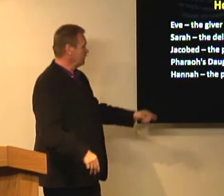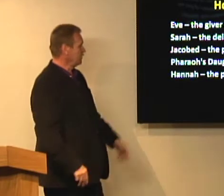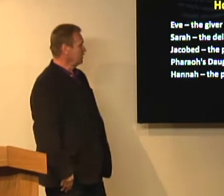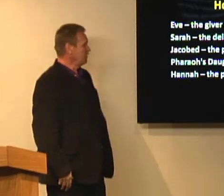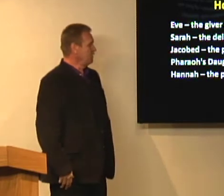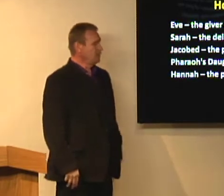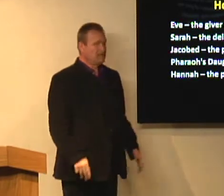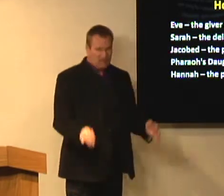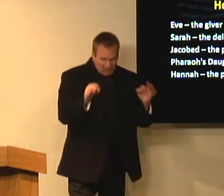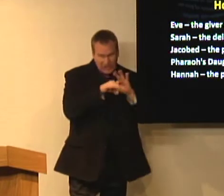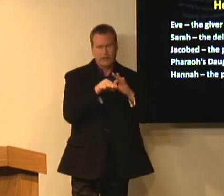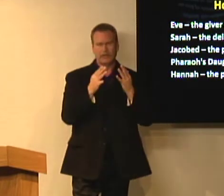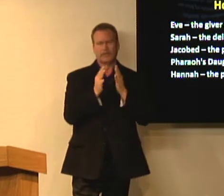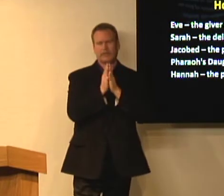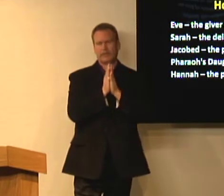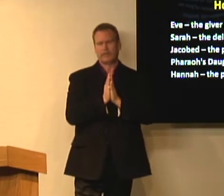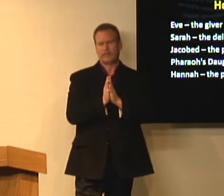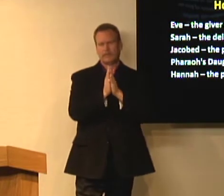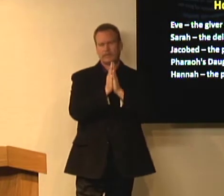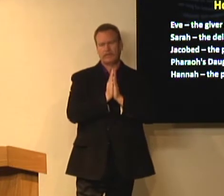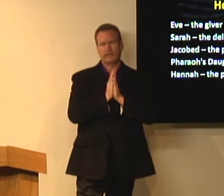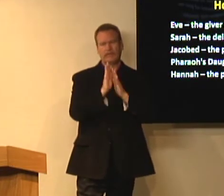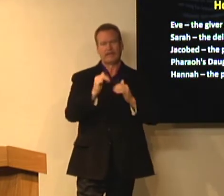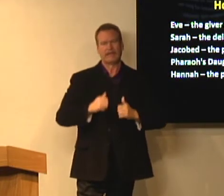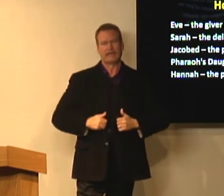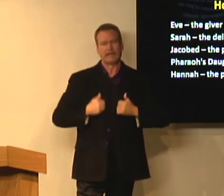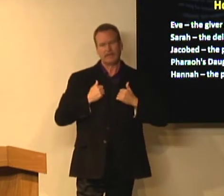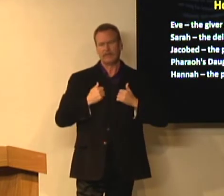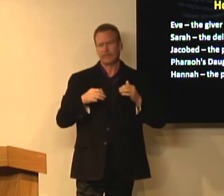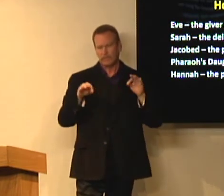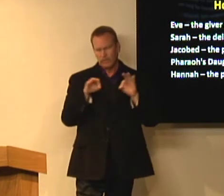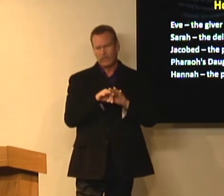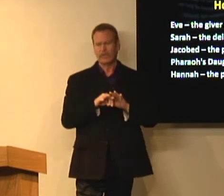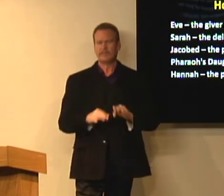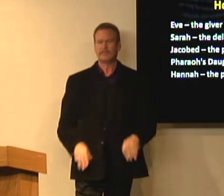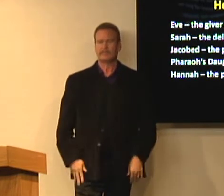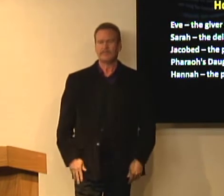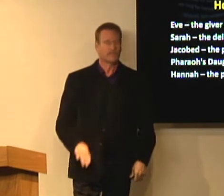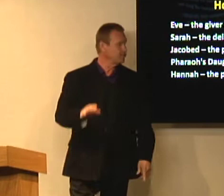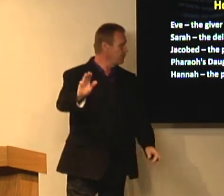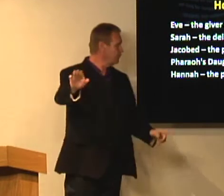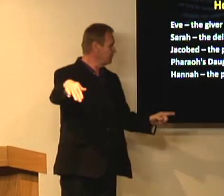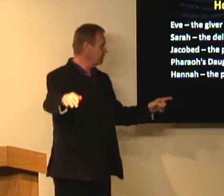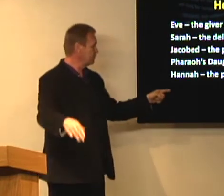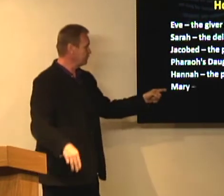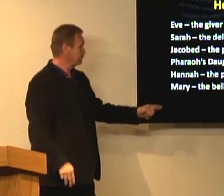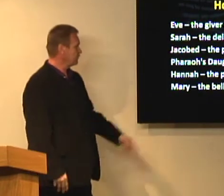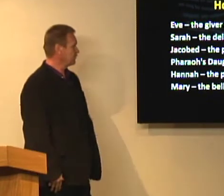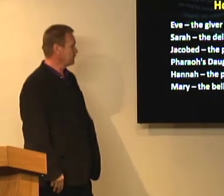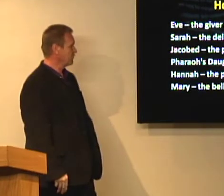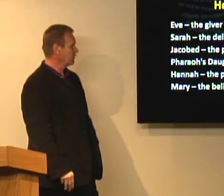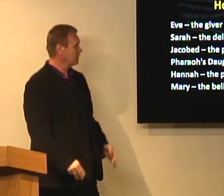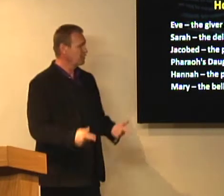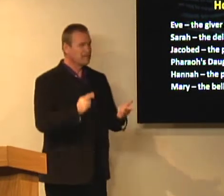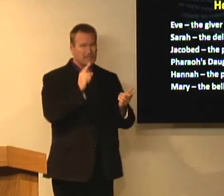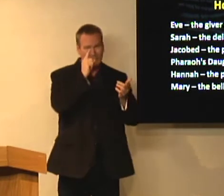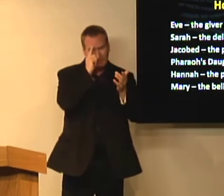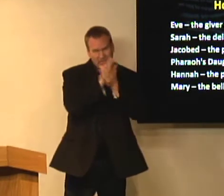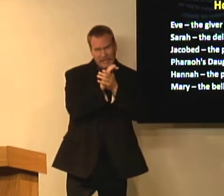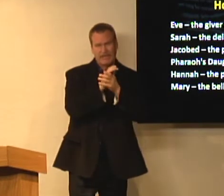at all. But Pharaoh's daughter accepted her Israelite boy. And Hannah, she prayed to God for life.